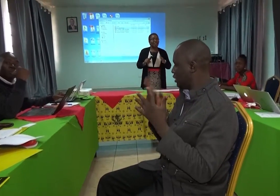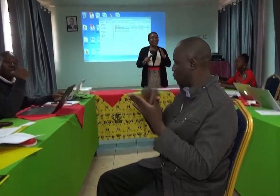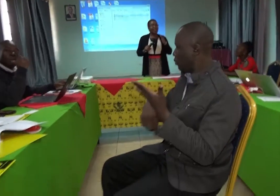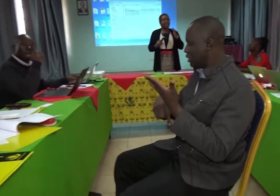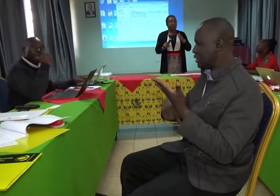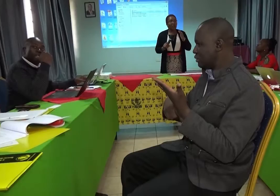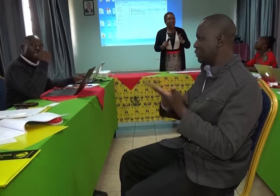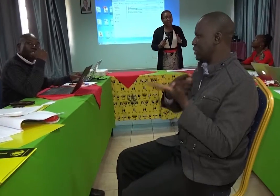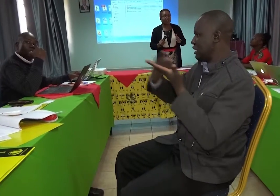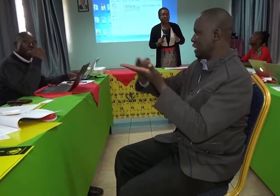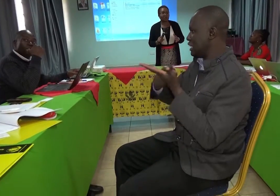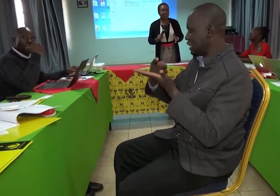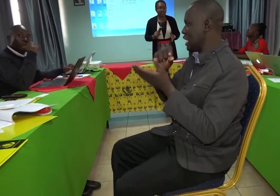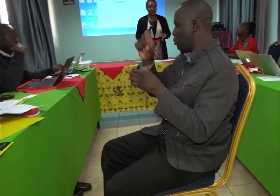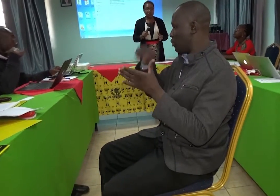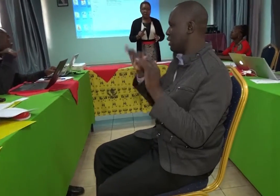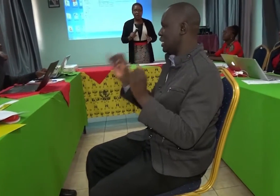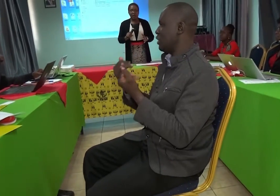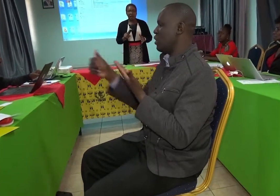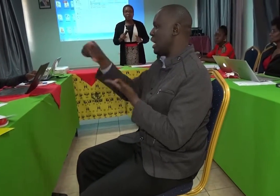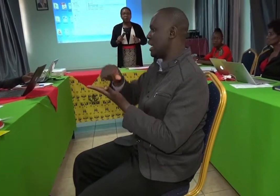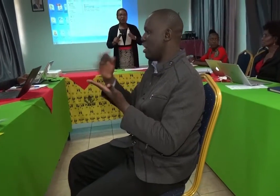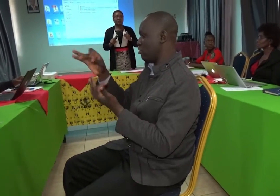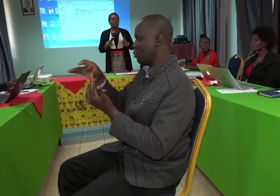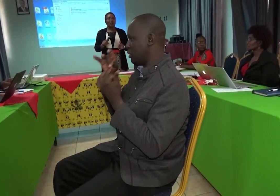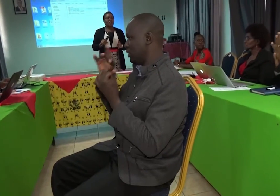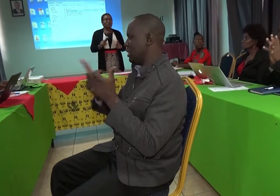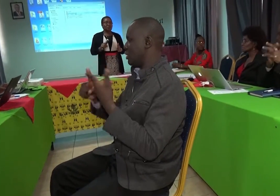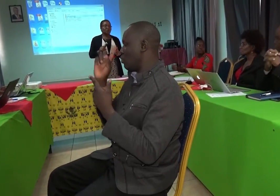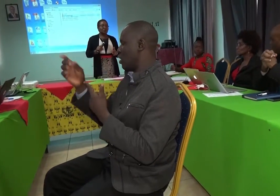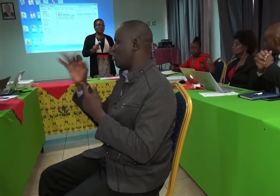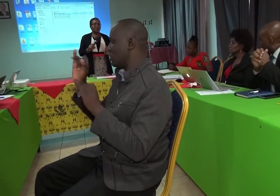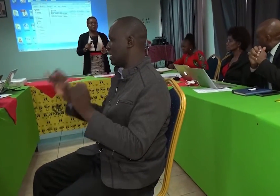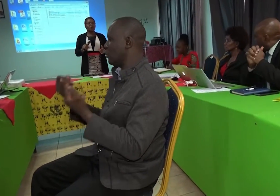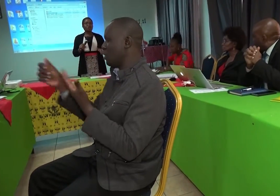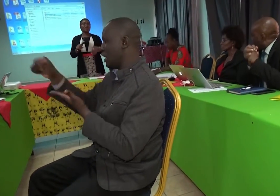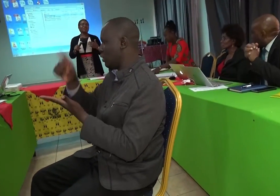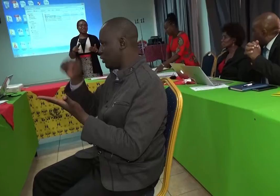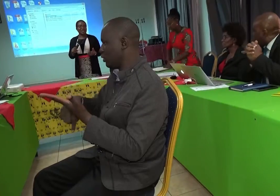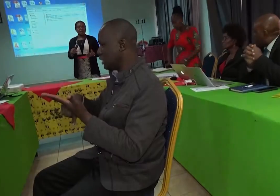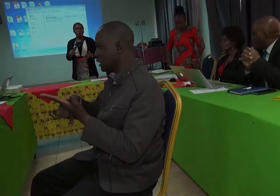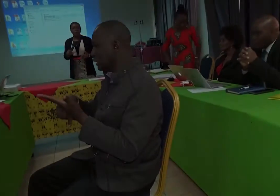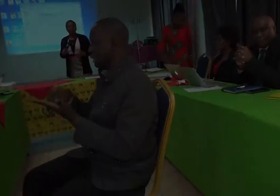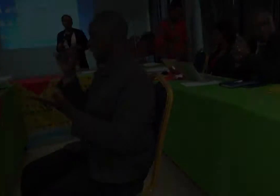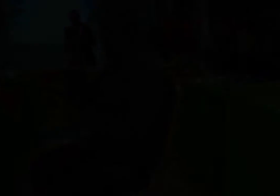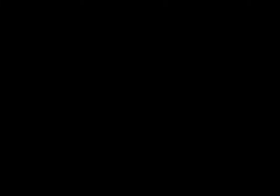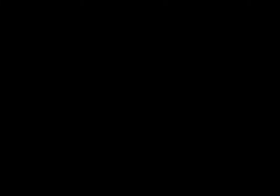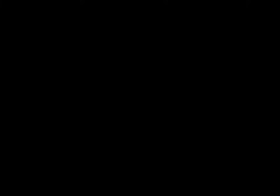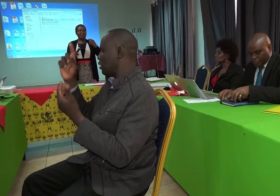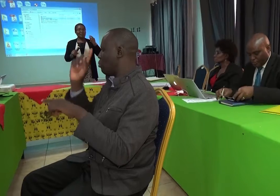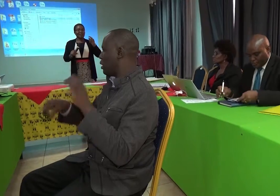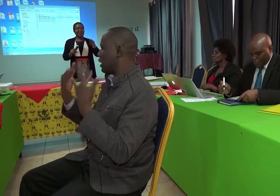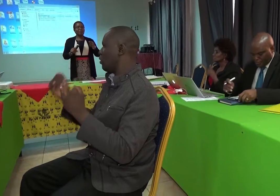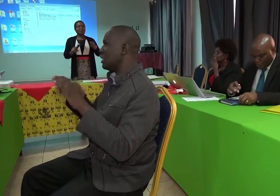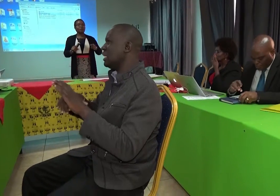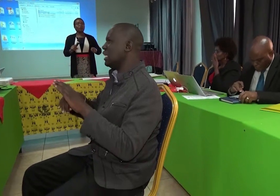about the new areas of specialization. And one of the new areas was inclusive education, because previously we were only,